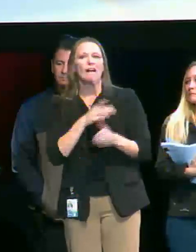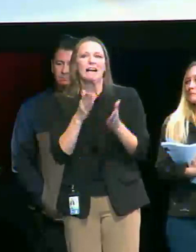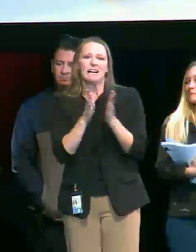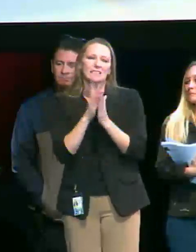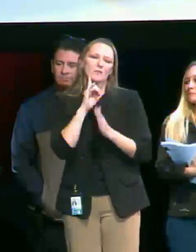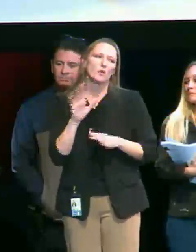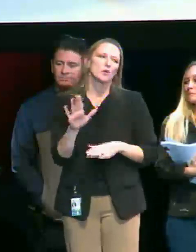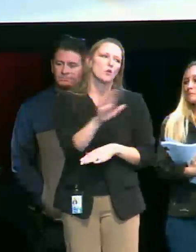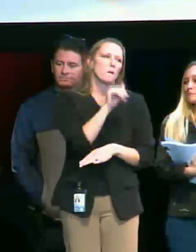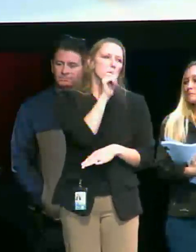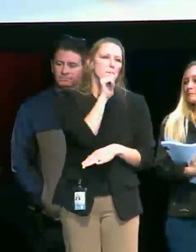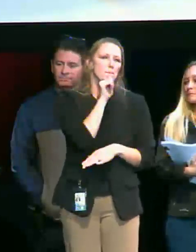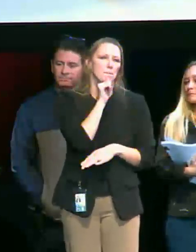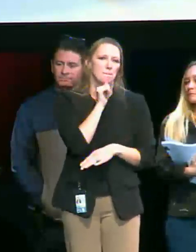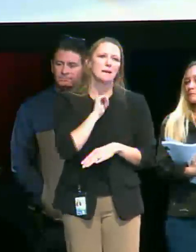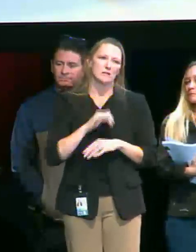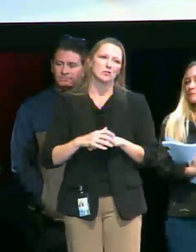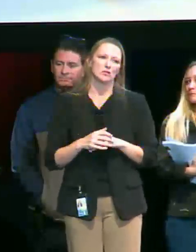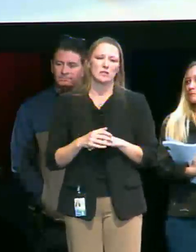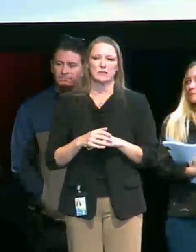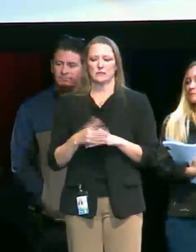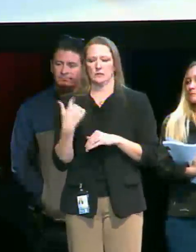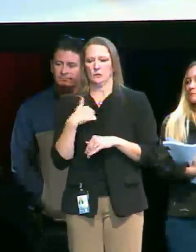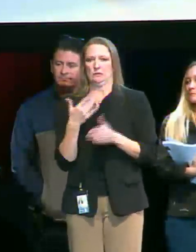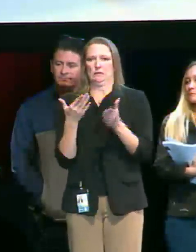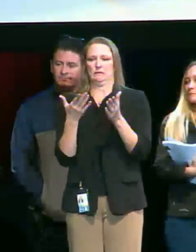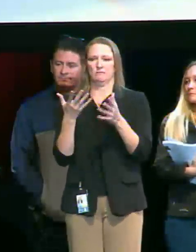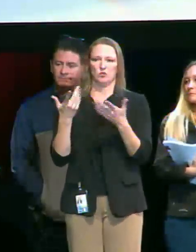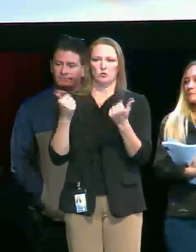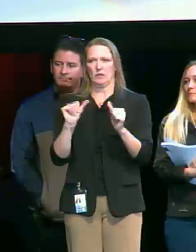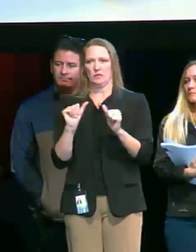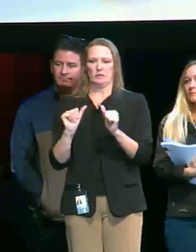patience as we get our rapid permitting